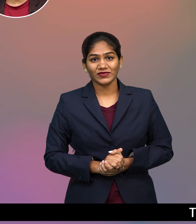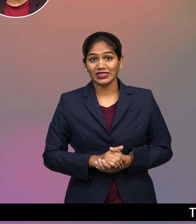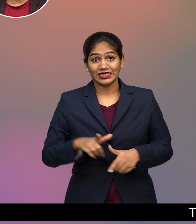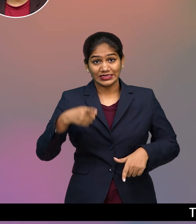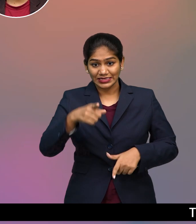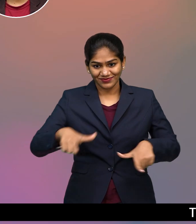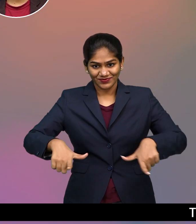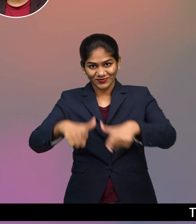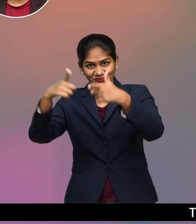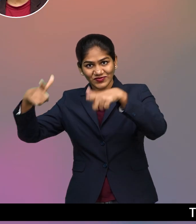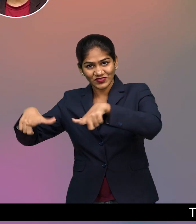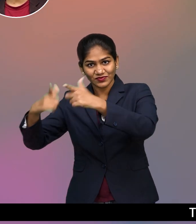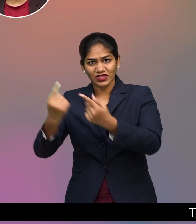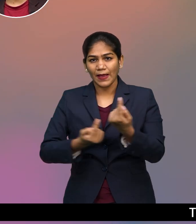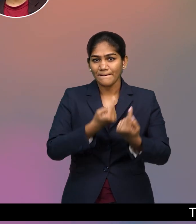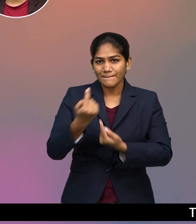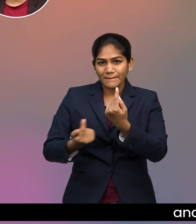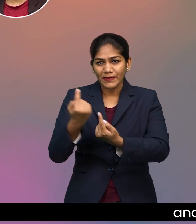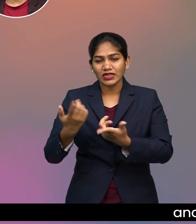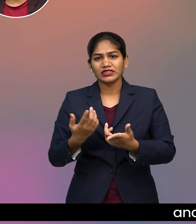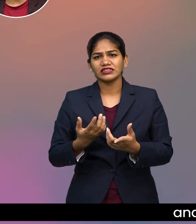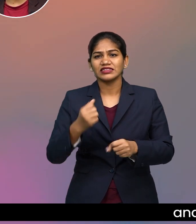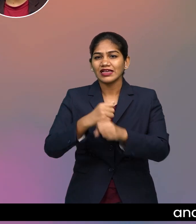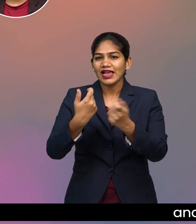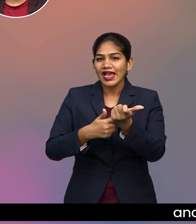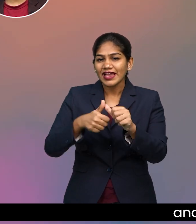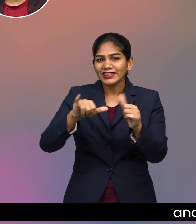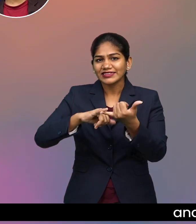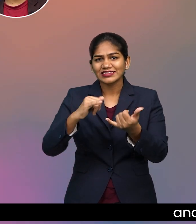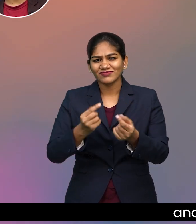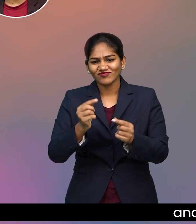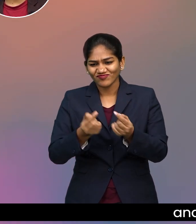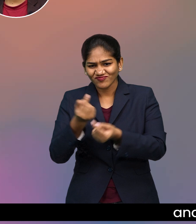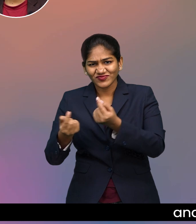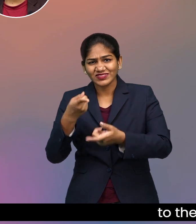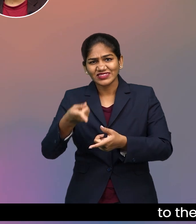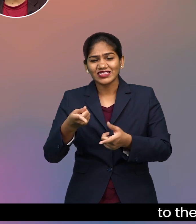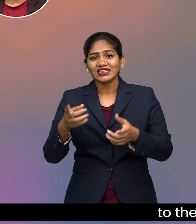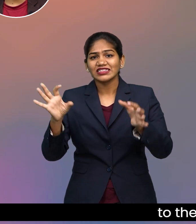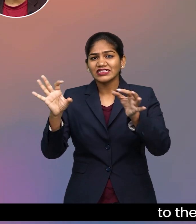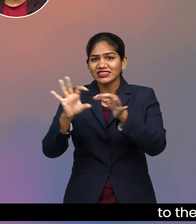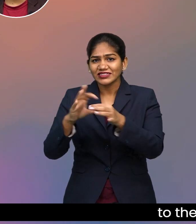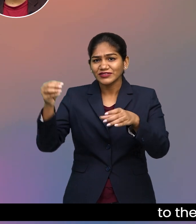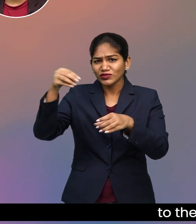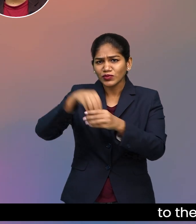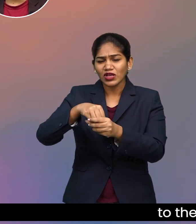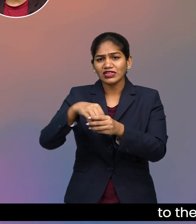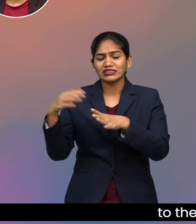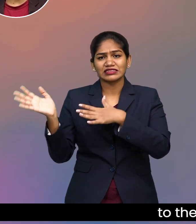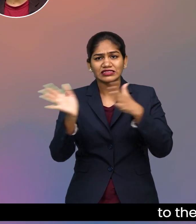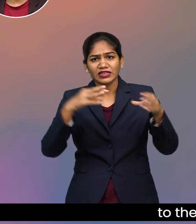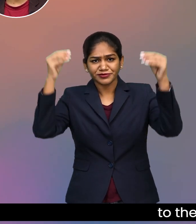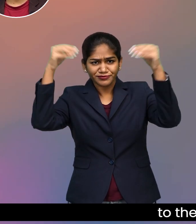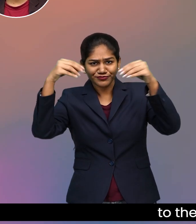The trees, plants, and grass contribute to the weathering